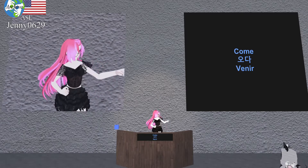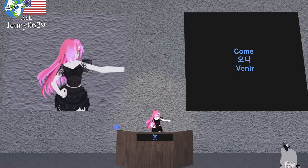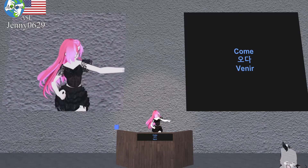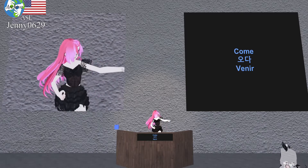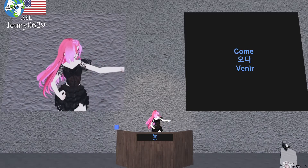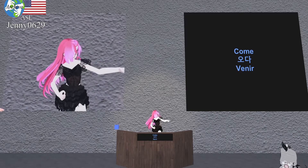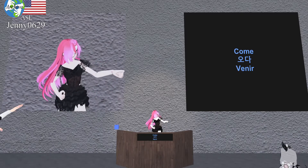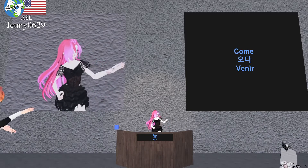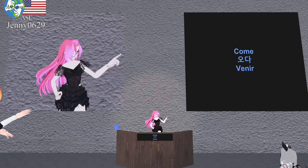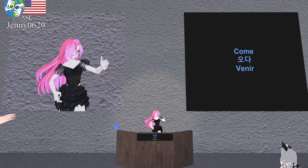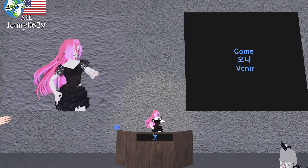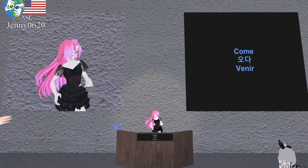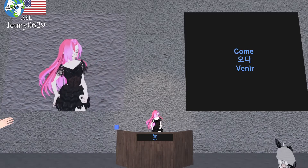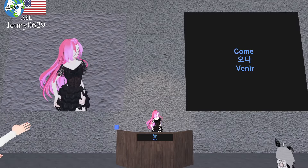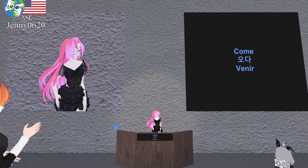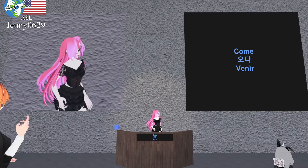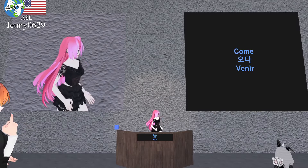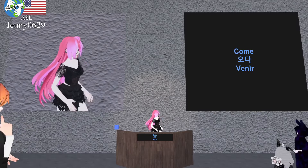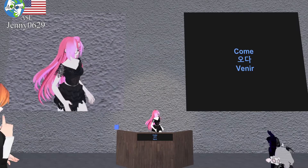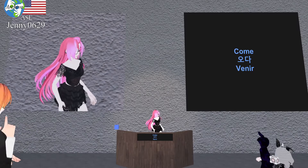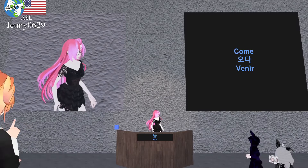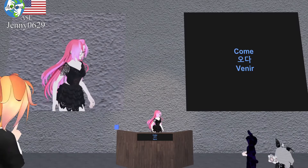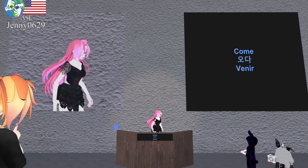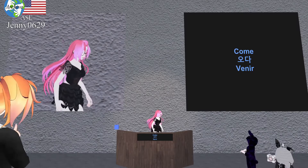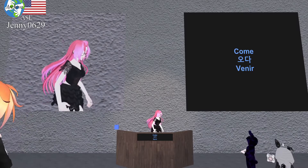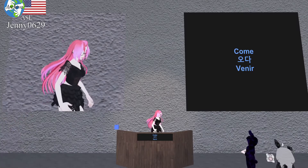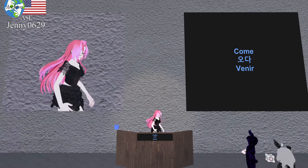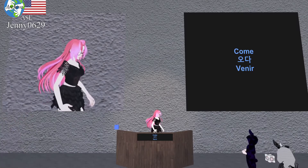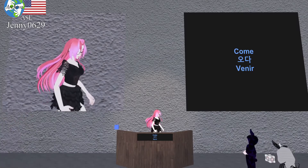See, any other questions? Do you have one? I don't know how to pronounce your name.